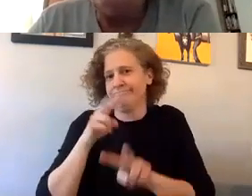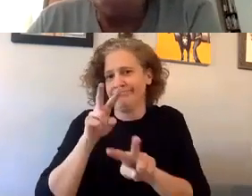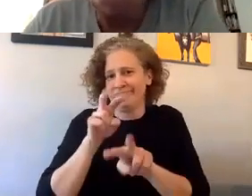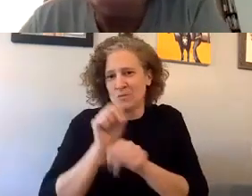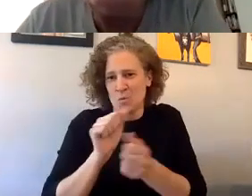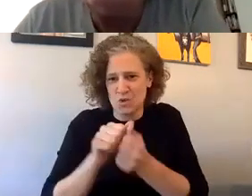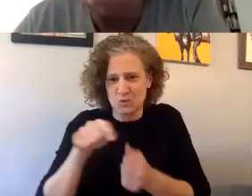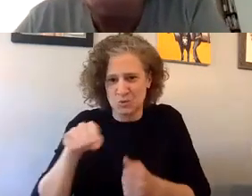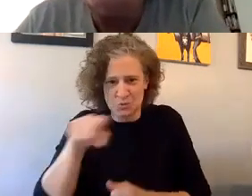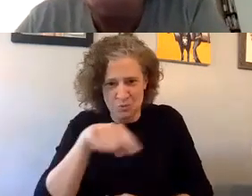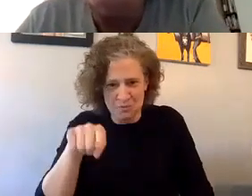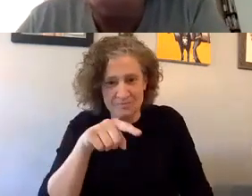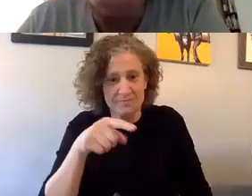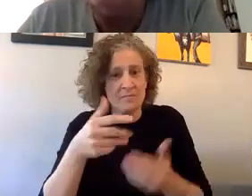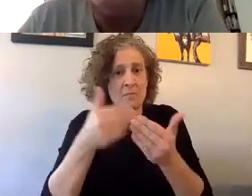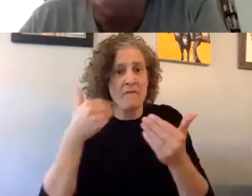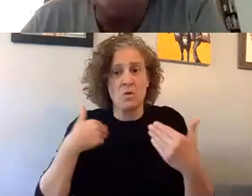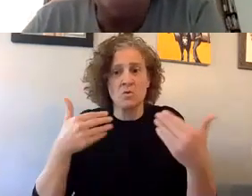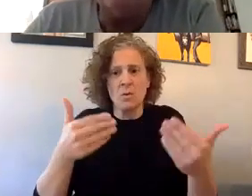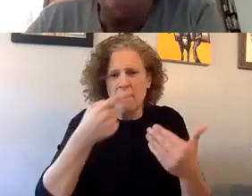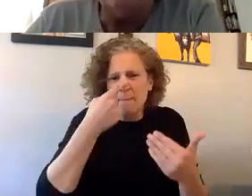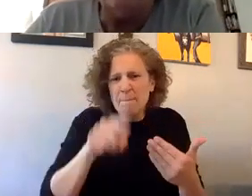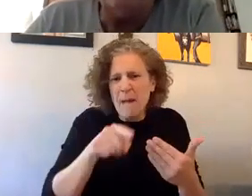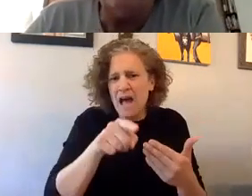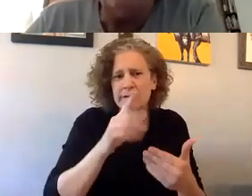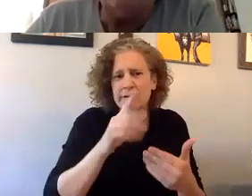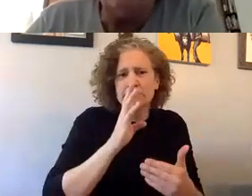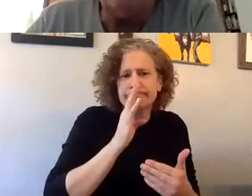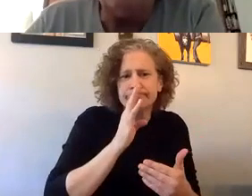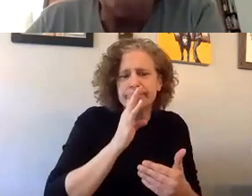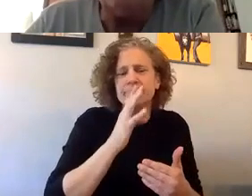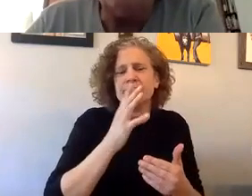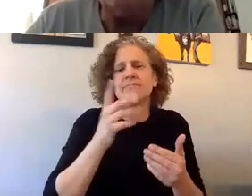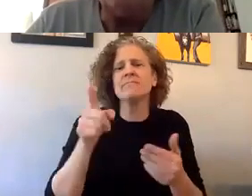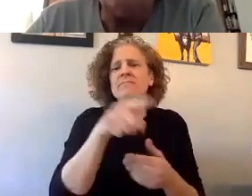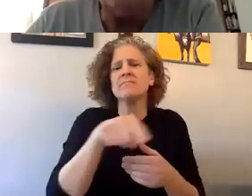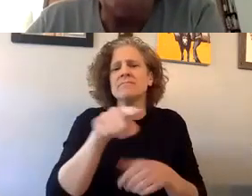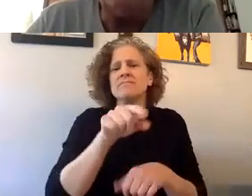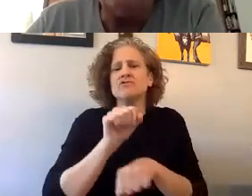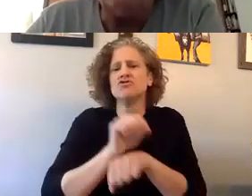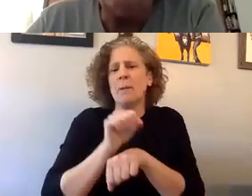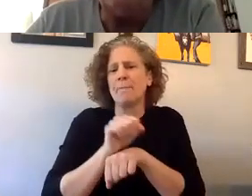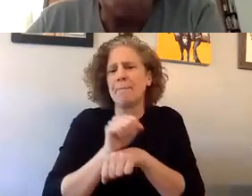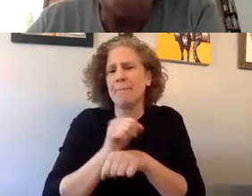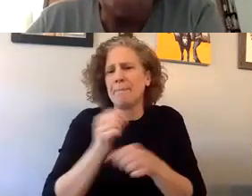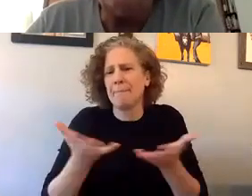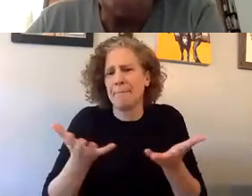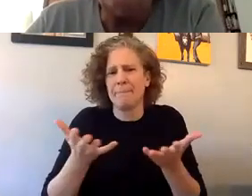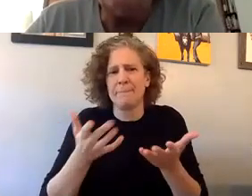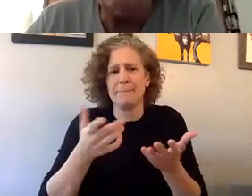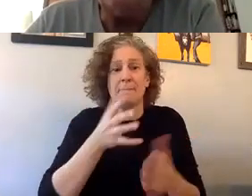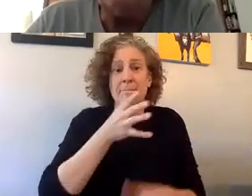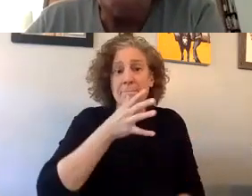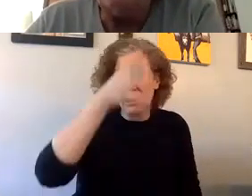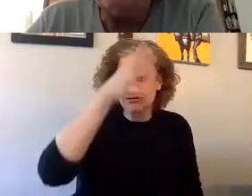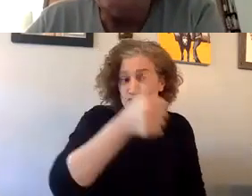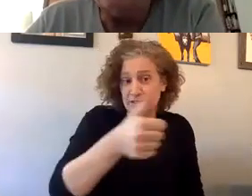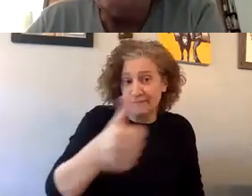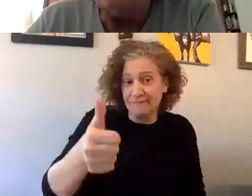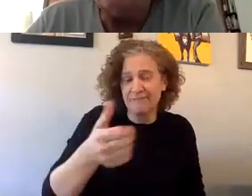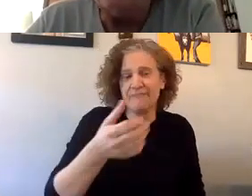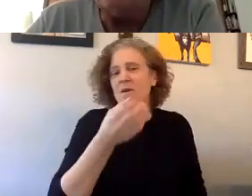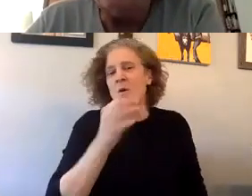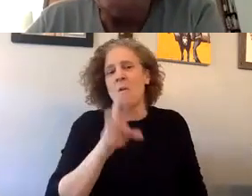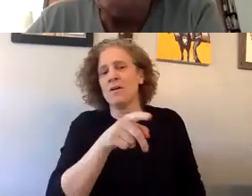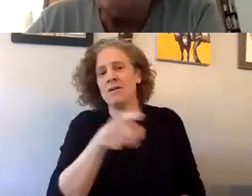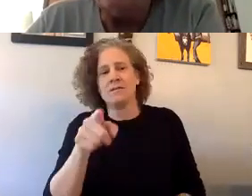Hello, all of you. I look forward to working with all of you this afternoon. And before we go on, could